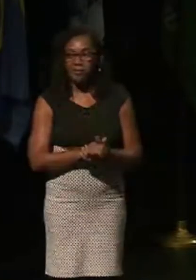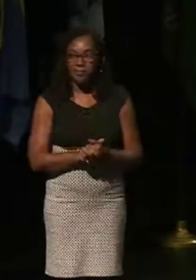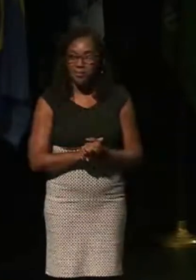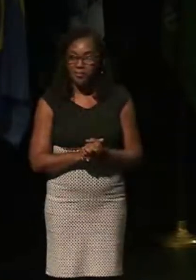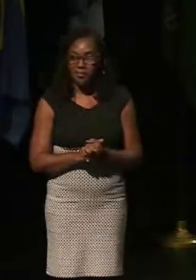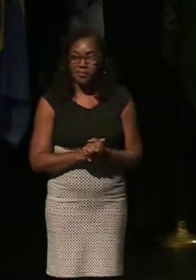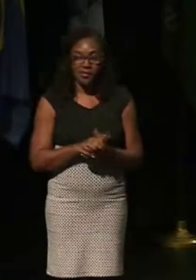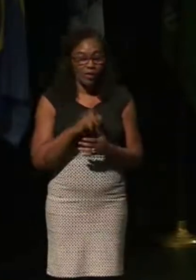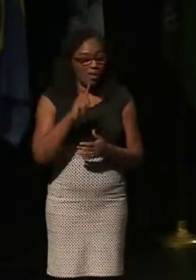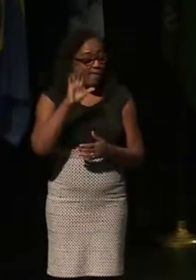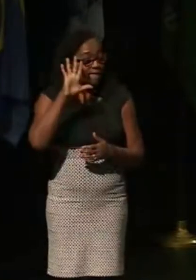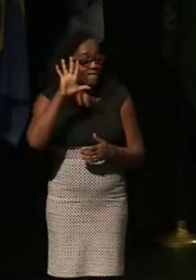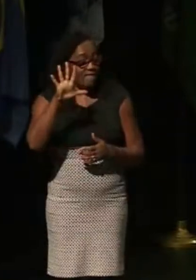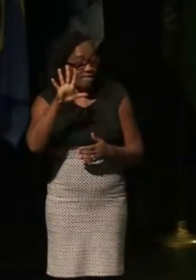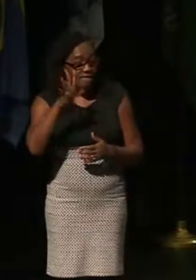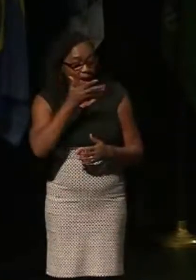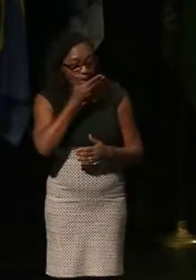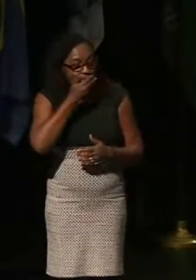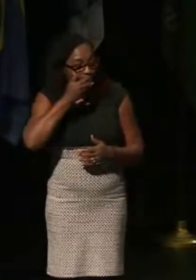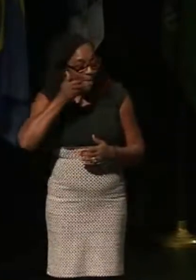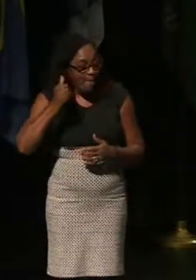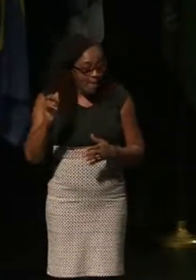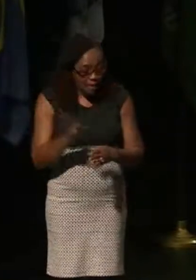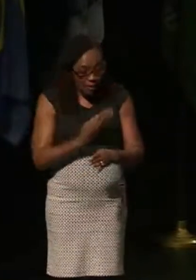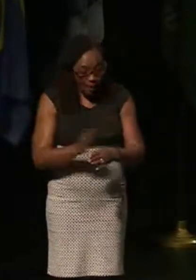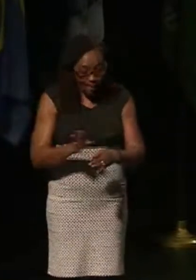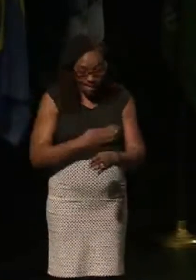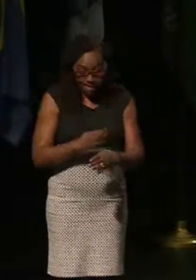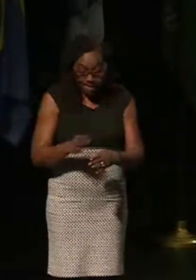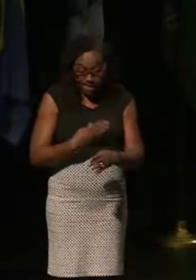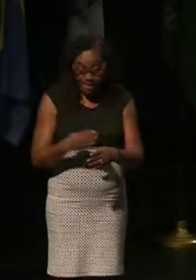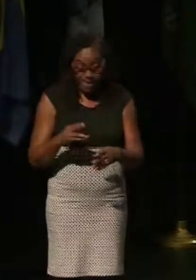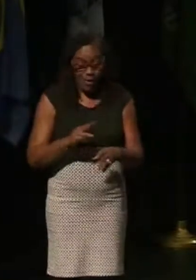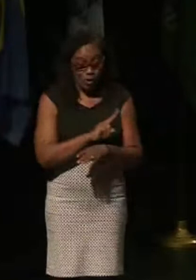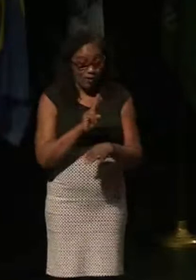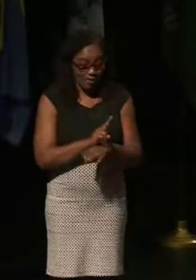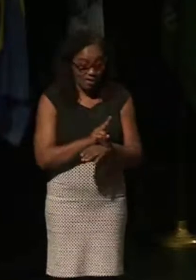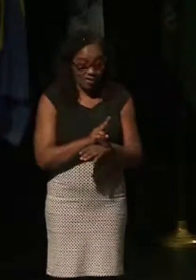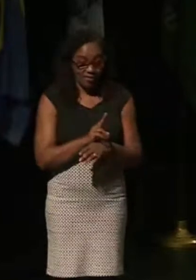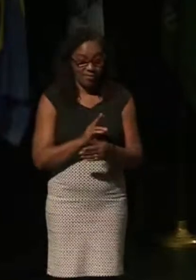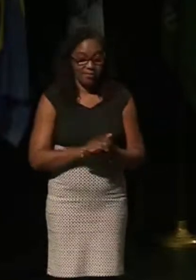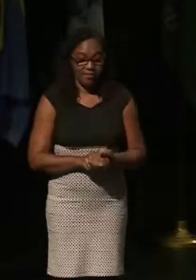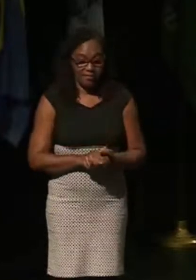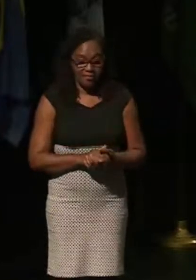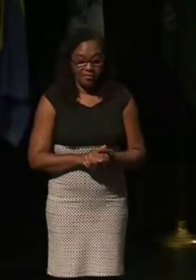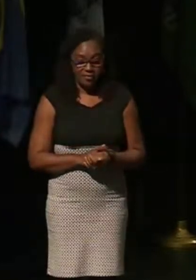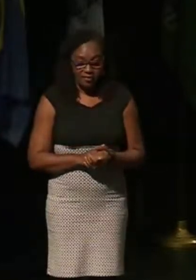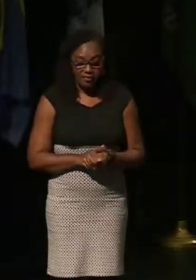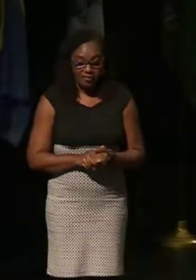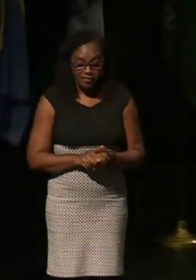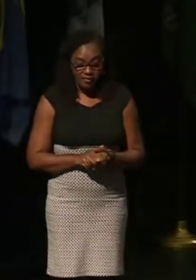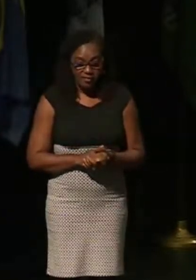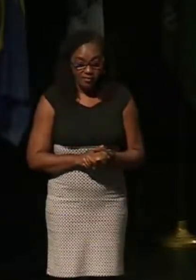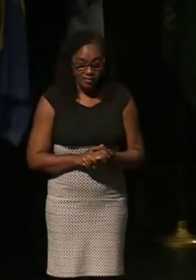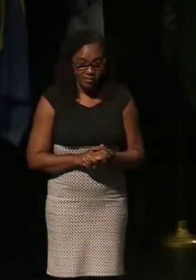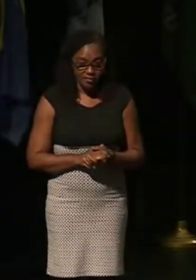five best music and drama schools in the world. He is a Venezuelan student who came here as